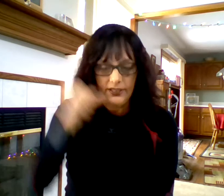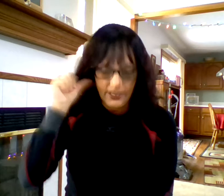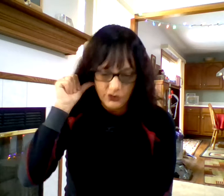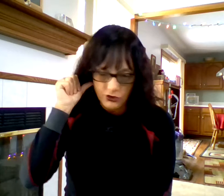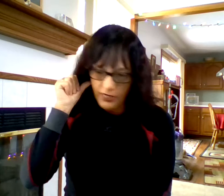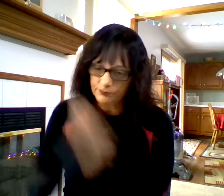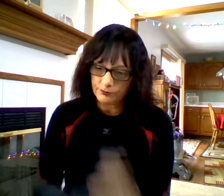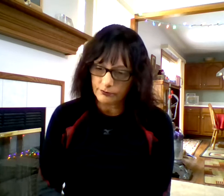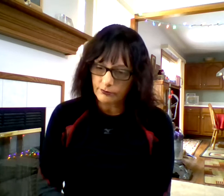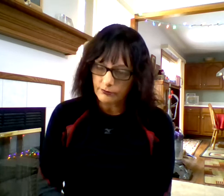Yesterday.